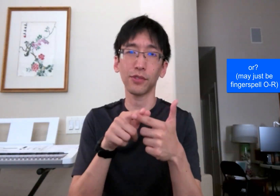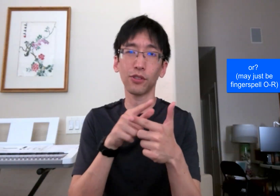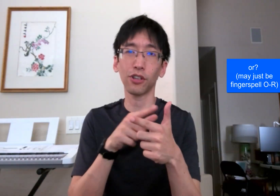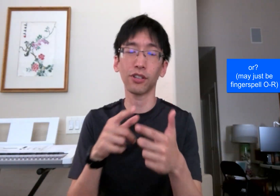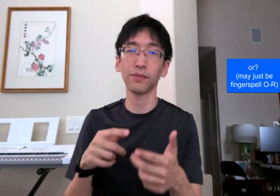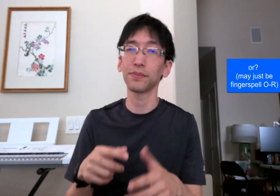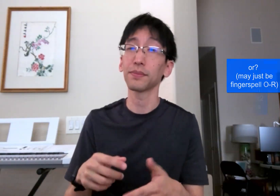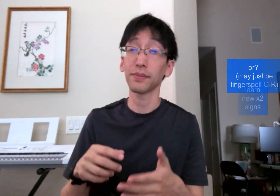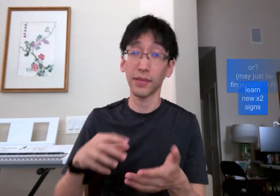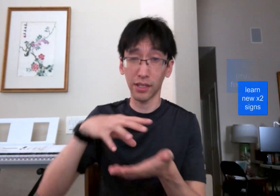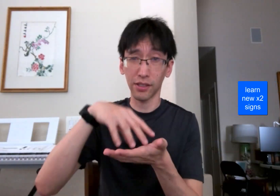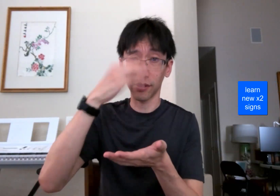or learn